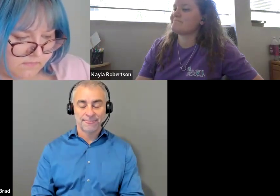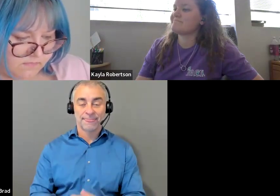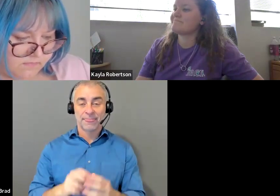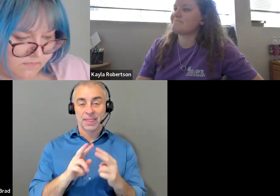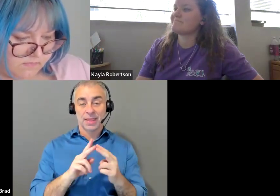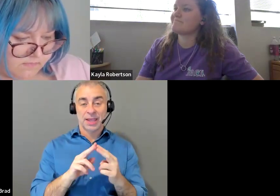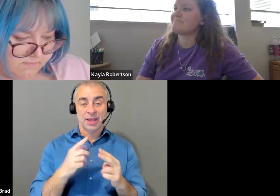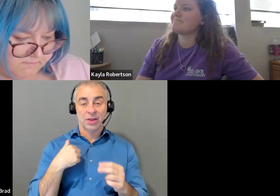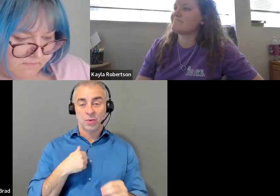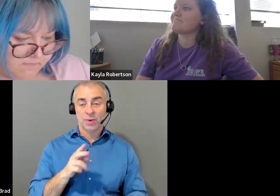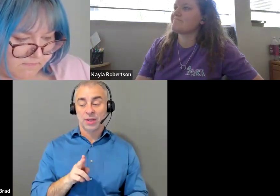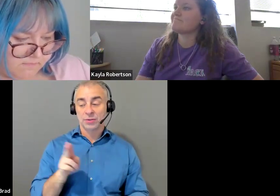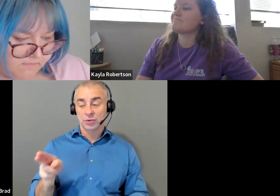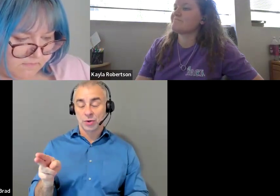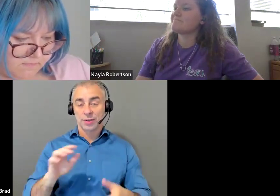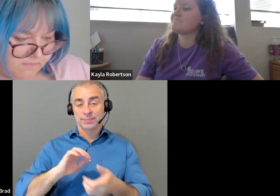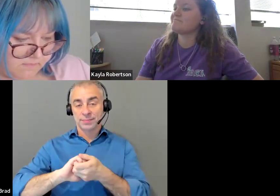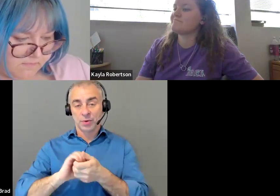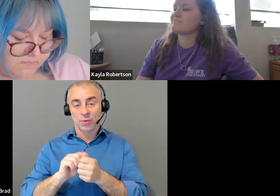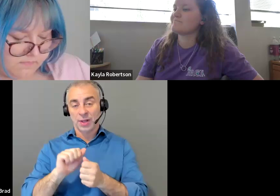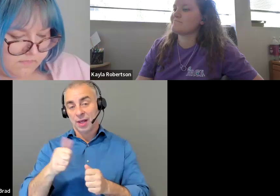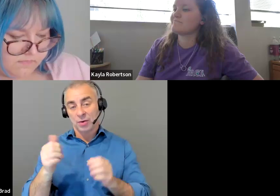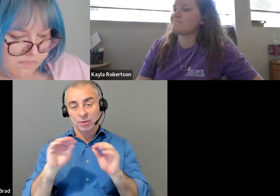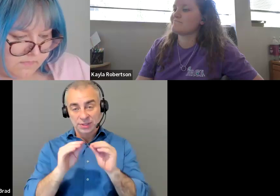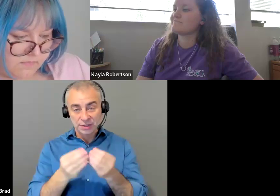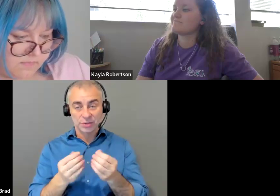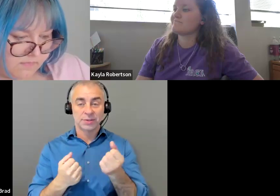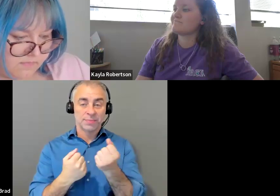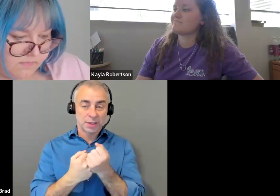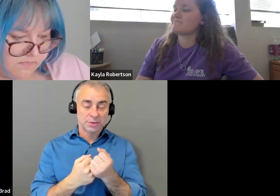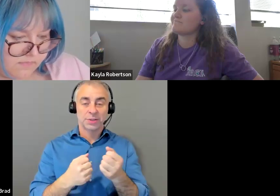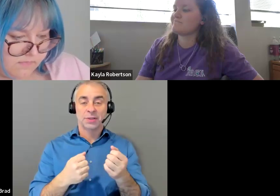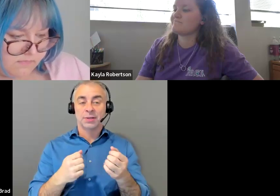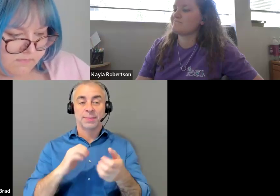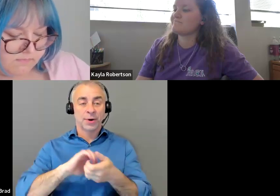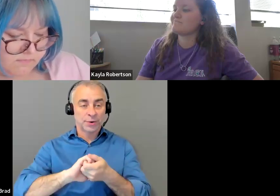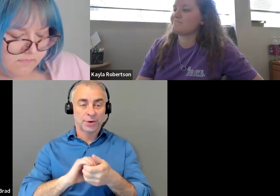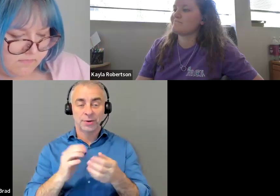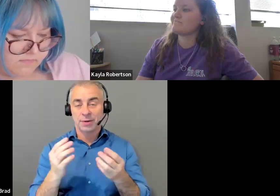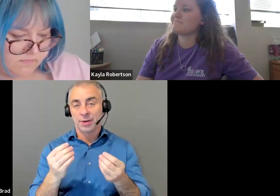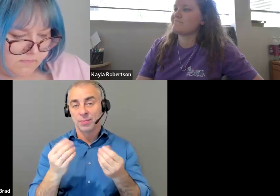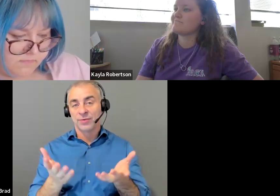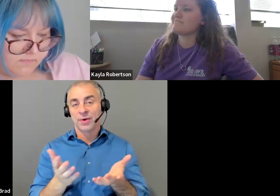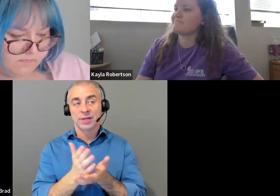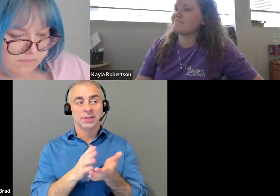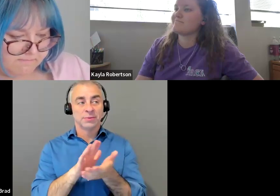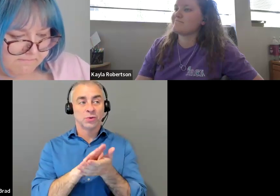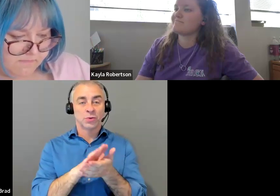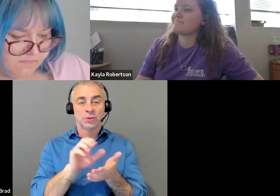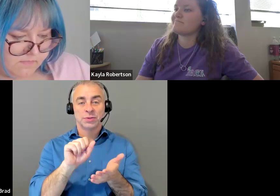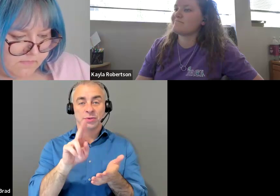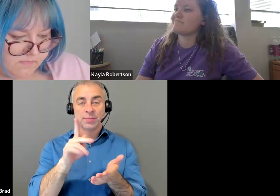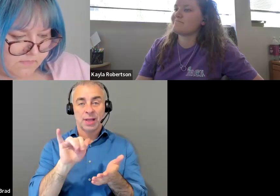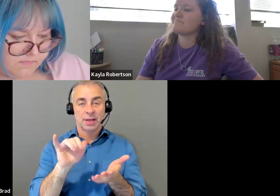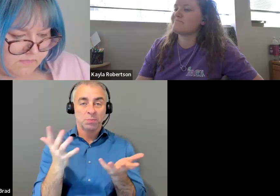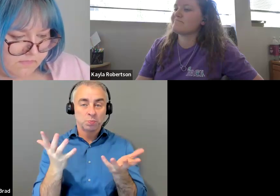another organization and sponsor or partner and provide maybe some school supplies and things of that nature,